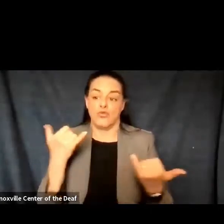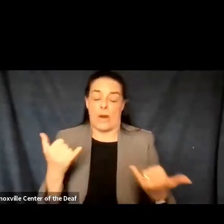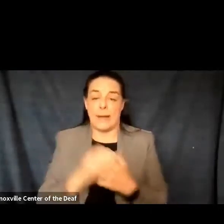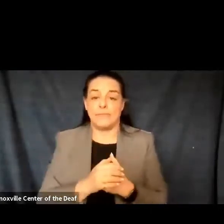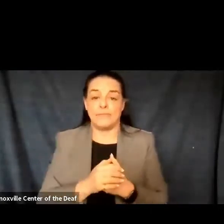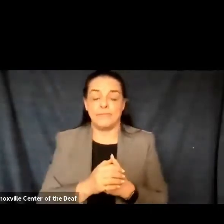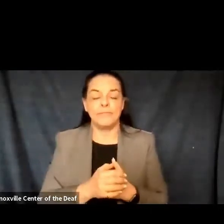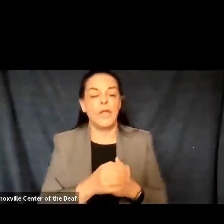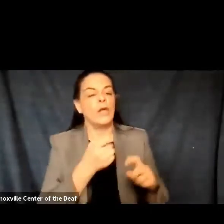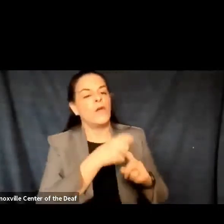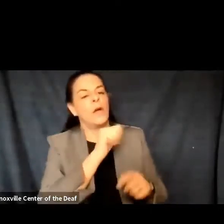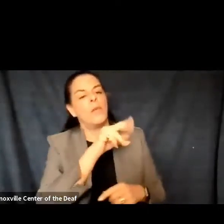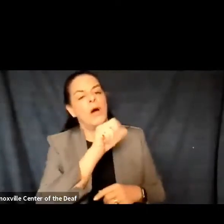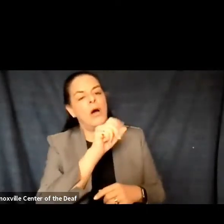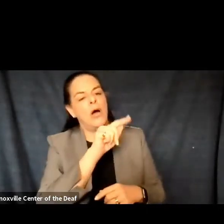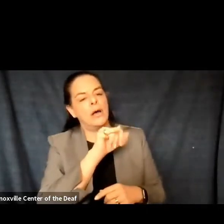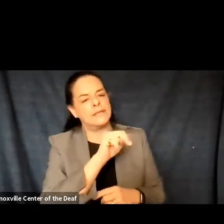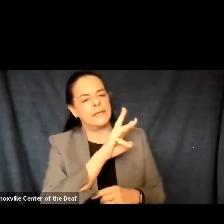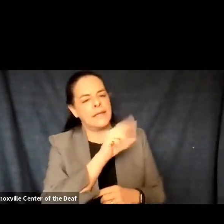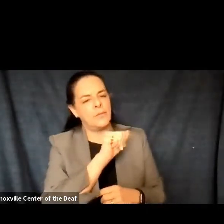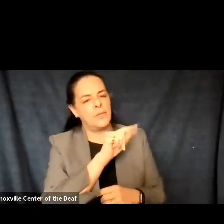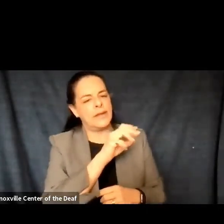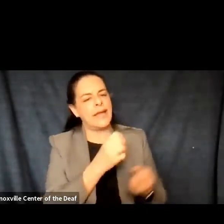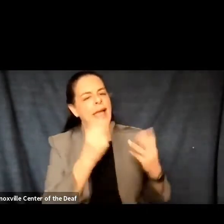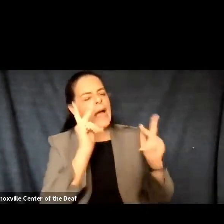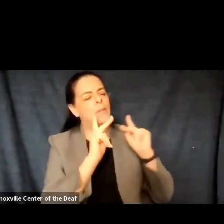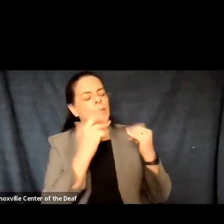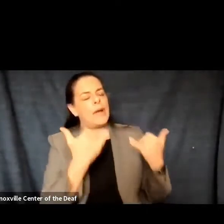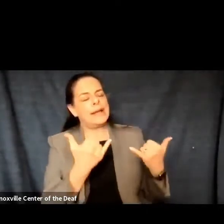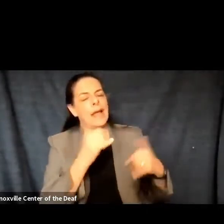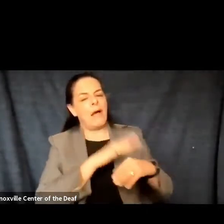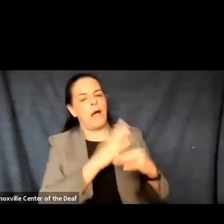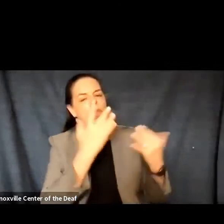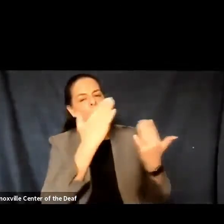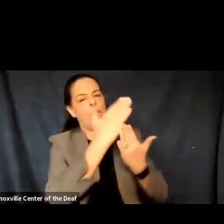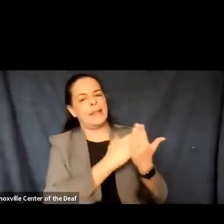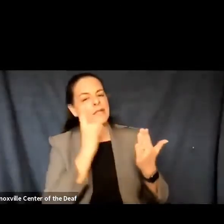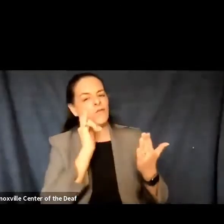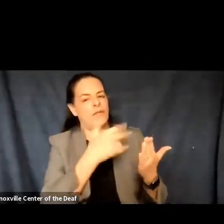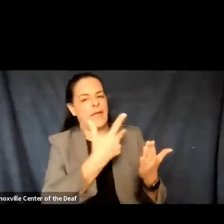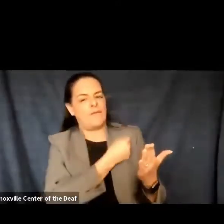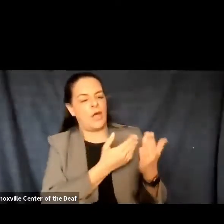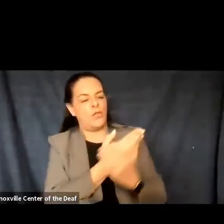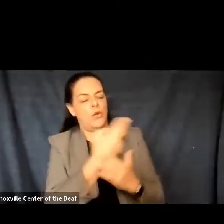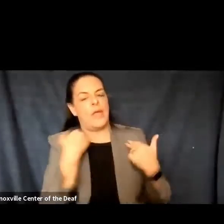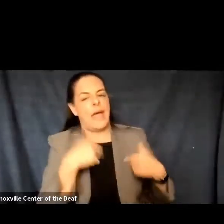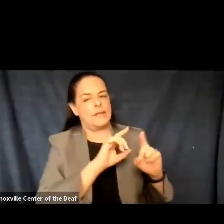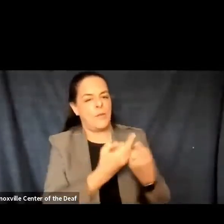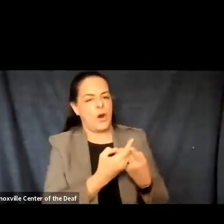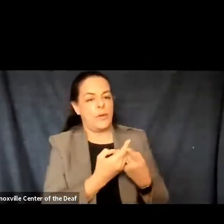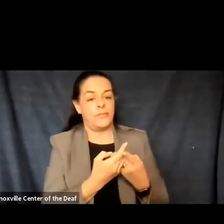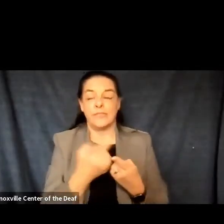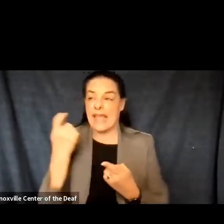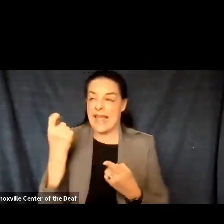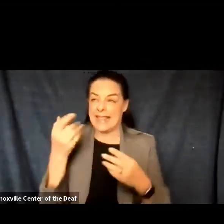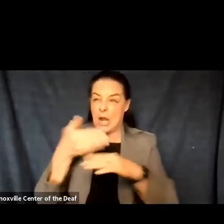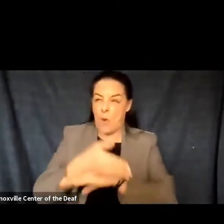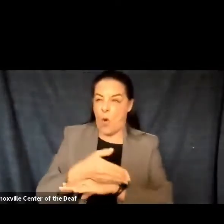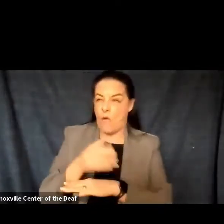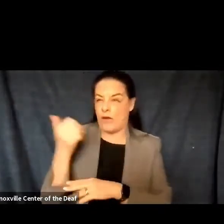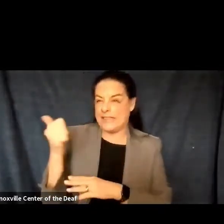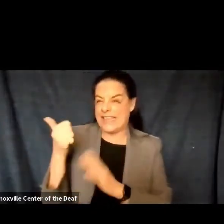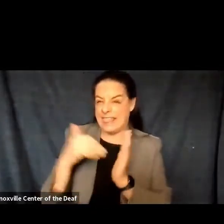From Austin with WATE, how many people are currently on the waiting list for the vaccine through the health department? There's a little over